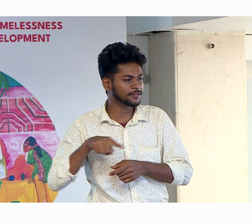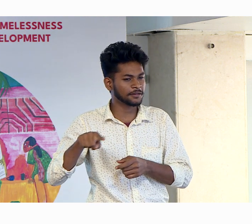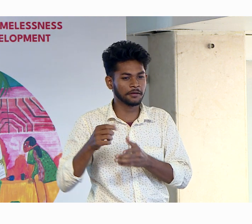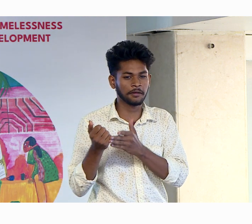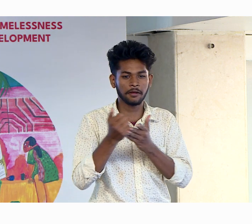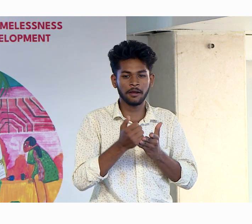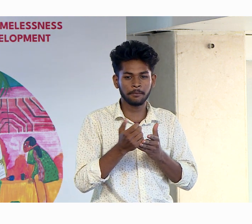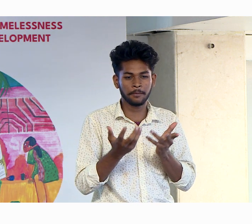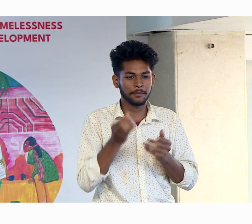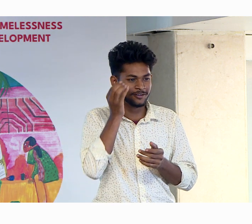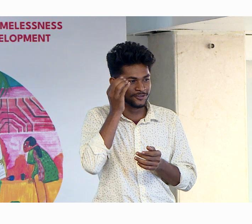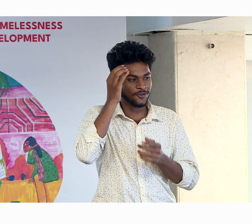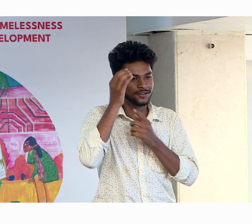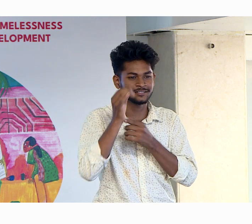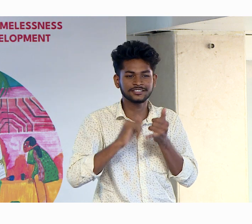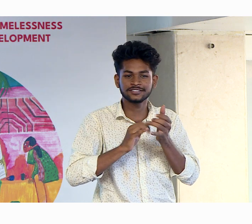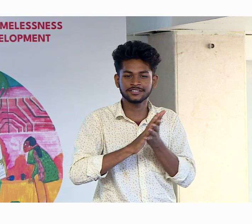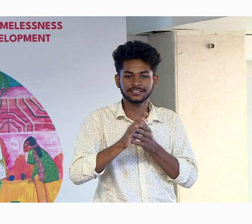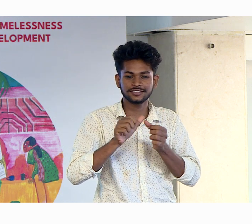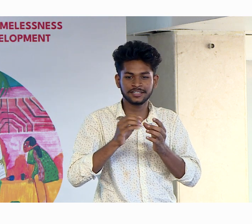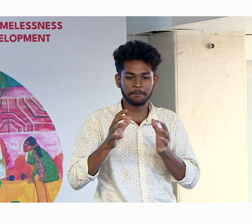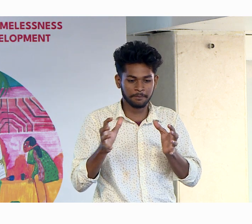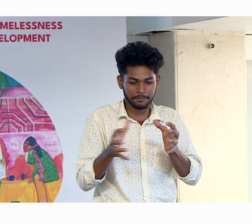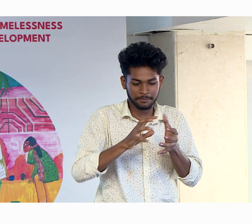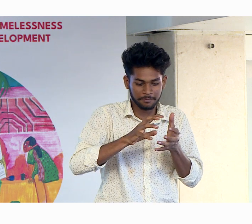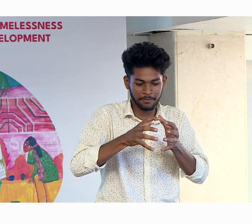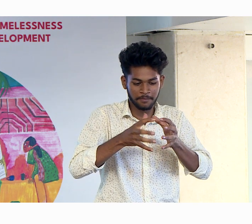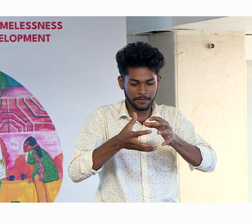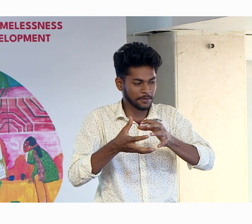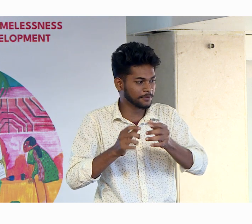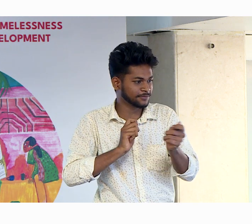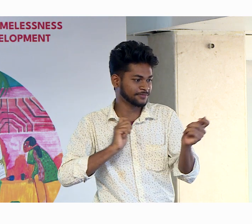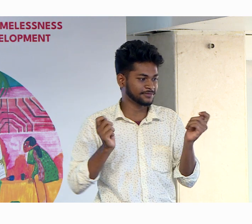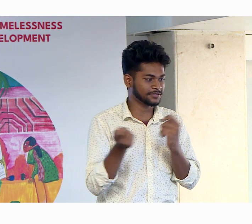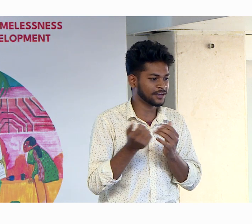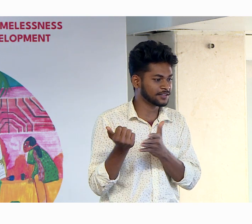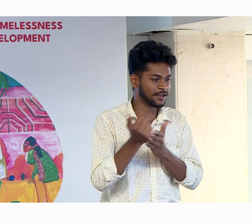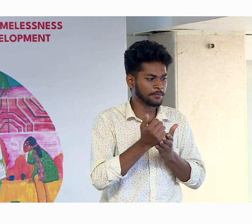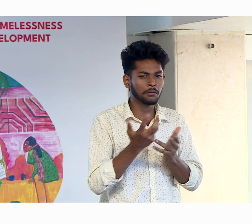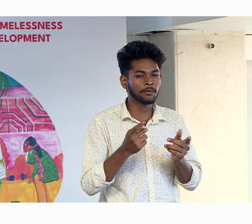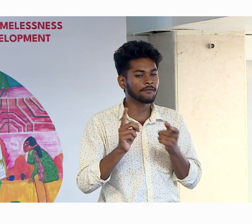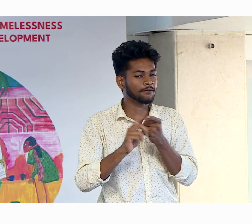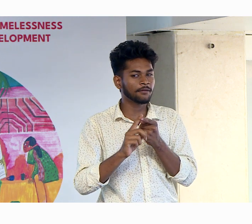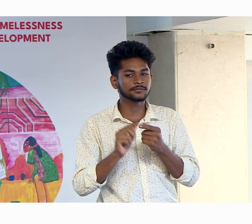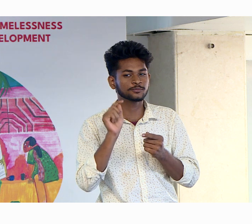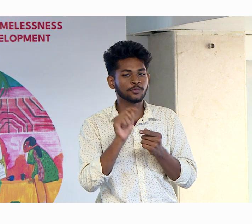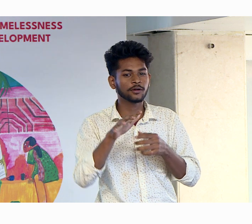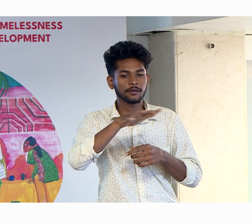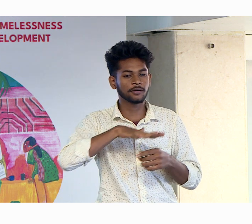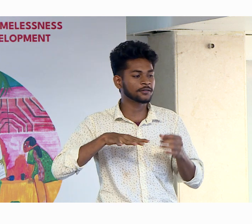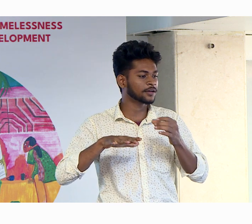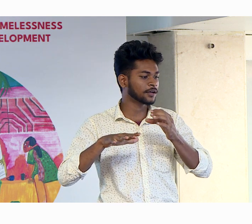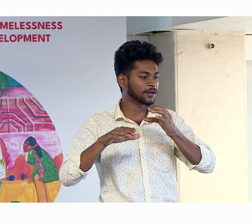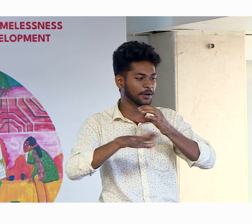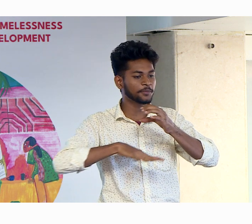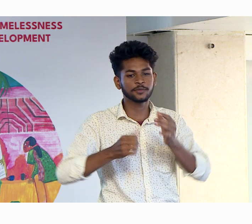senior executive's blessing, all the key relevant people are invited to form a community of practice. Service users,